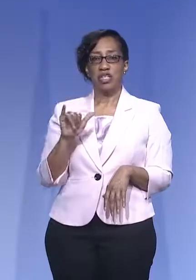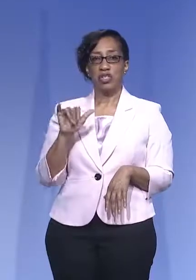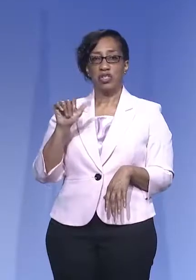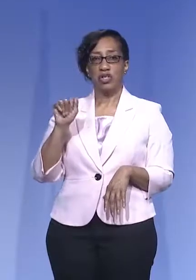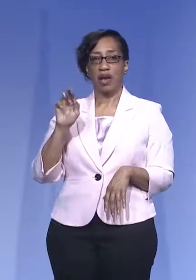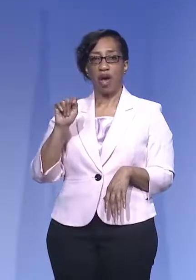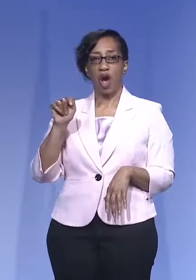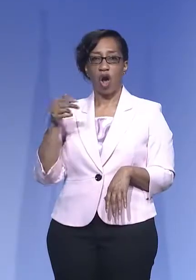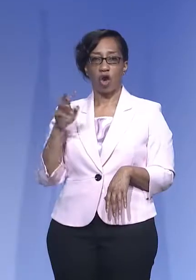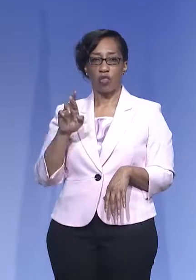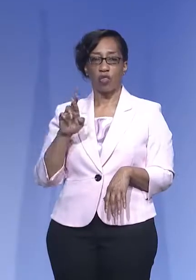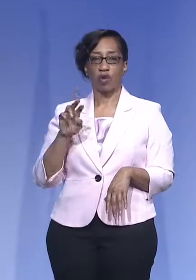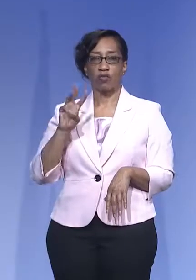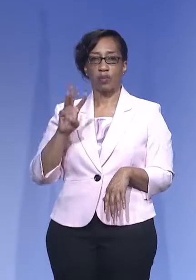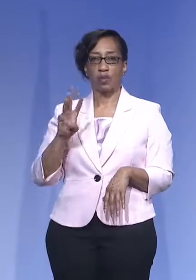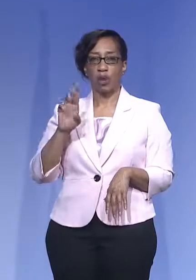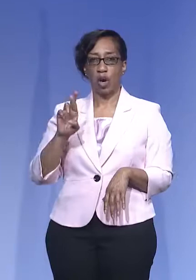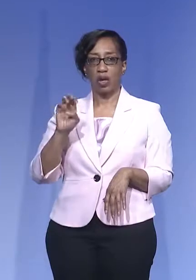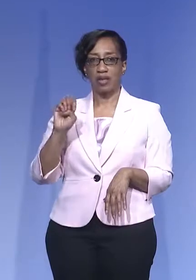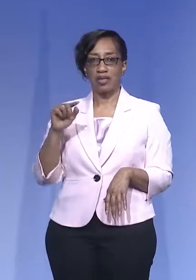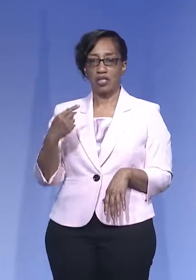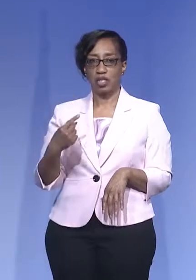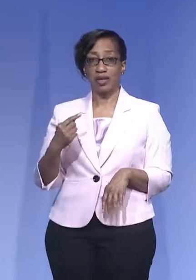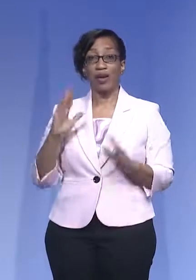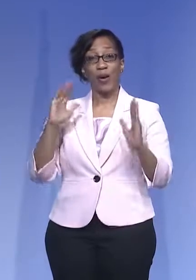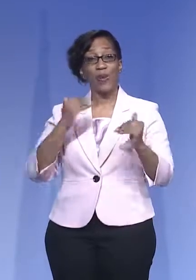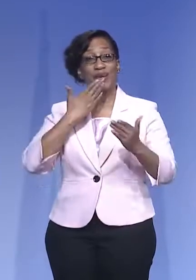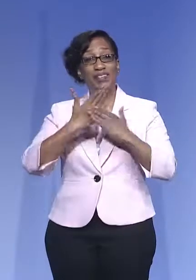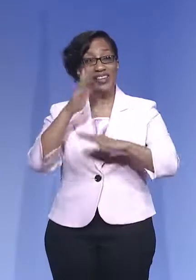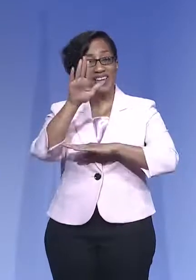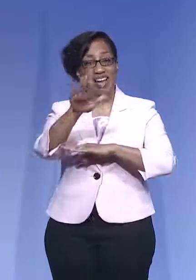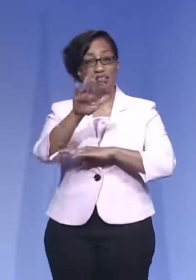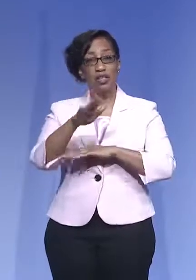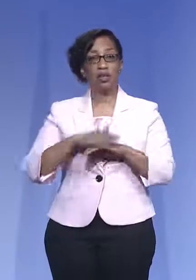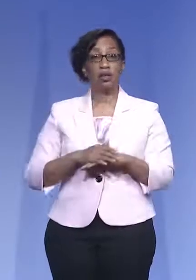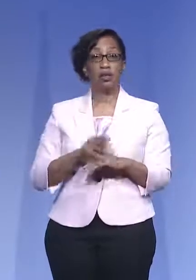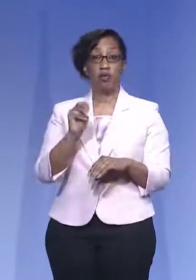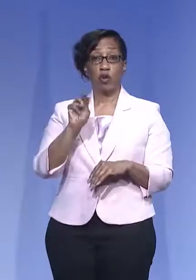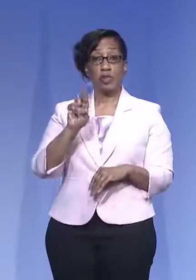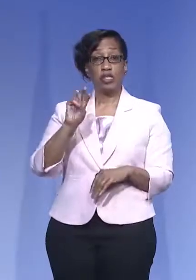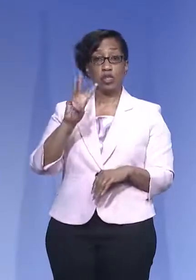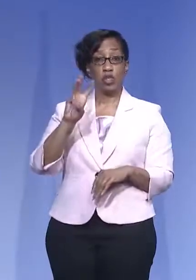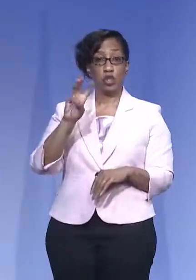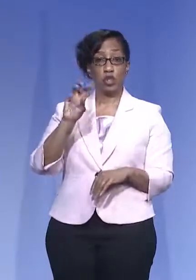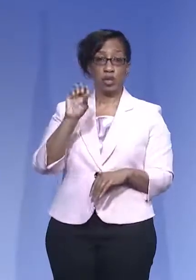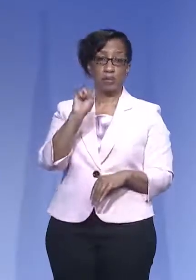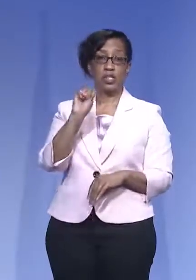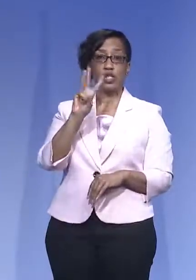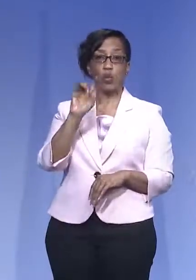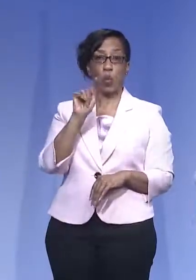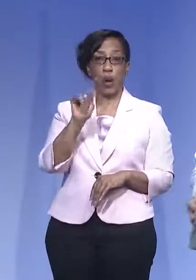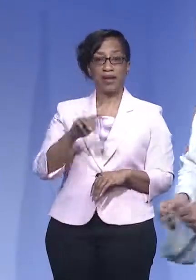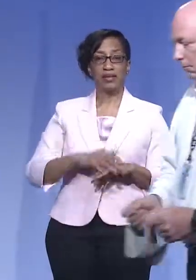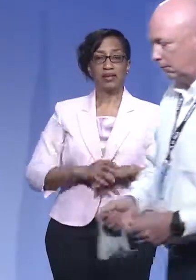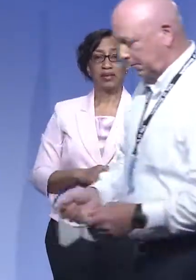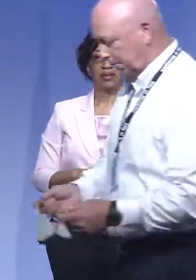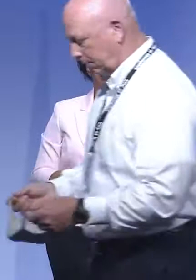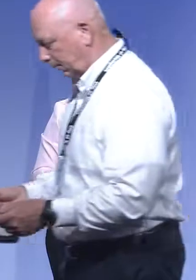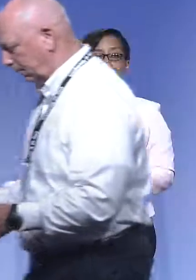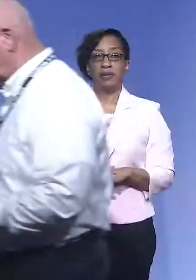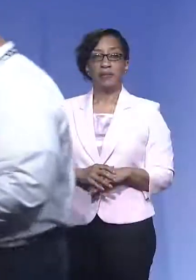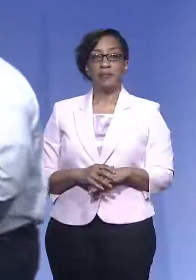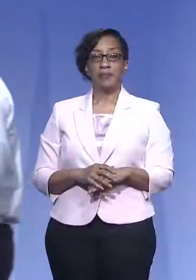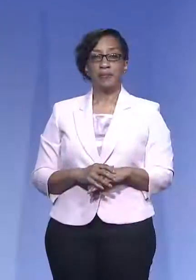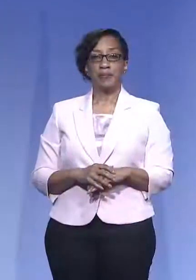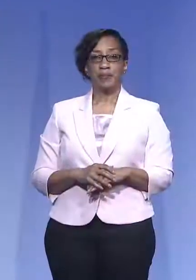Hi there, I hope you guys are having a great afternoon. Question for Mr. Sweat. We've gotten some information that